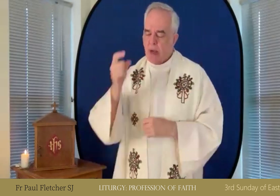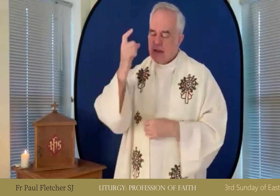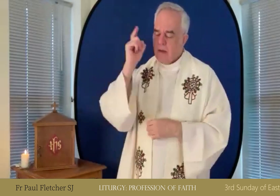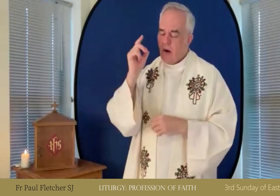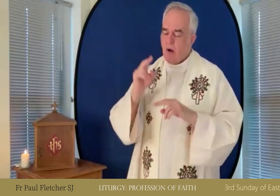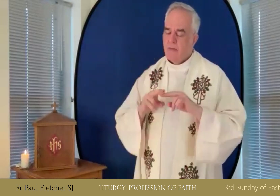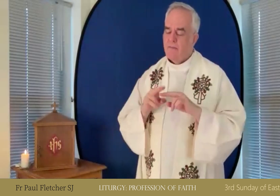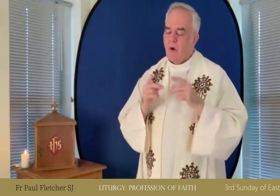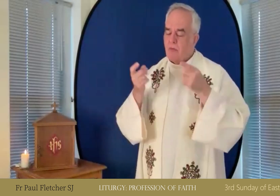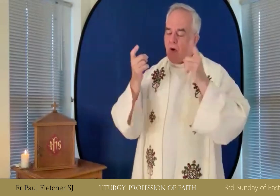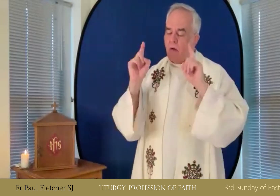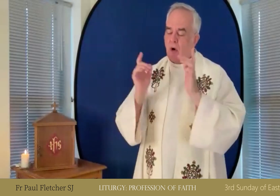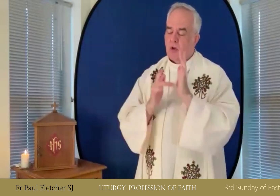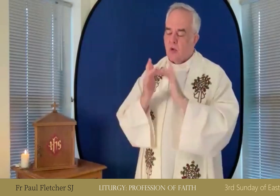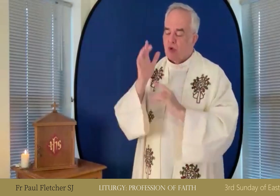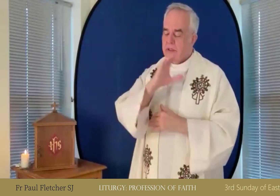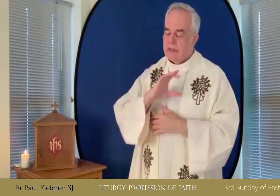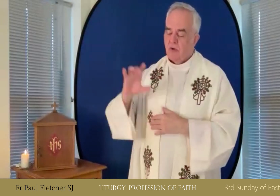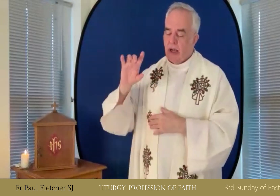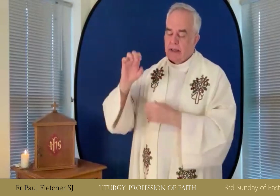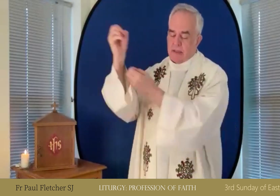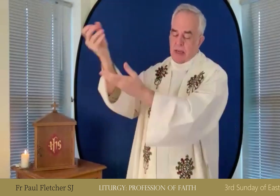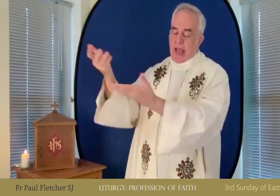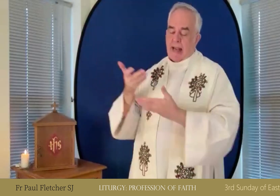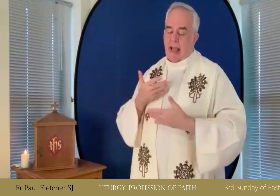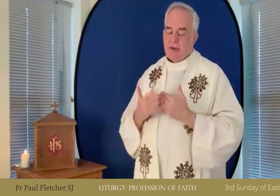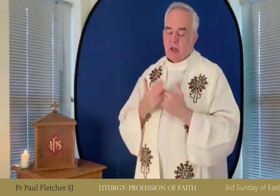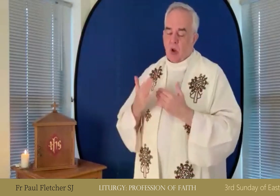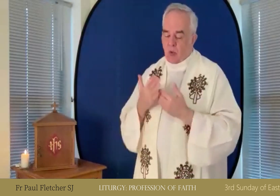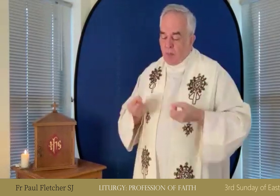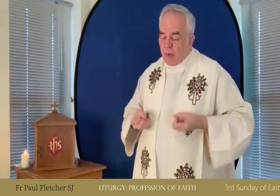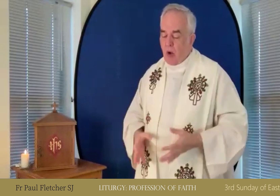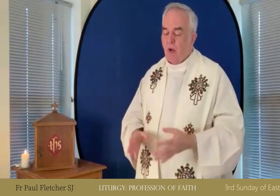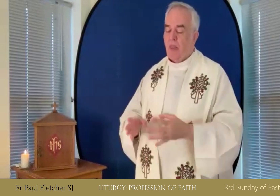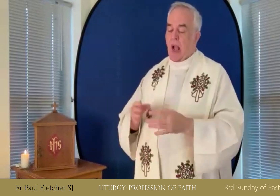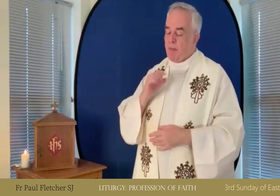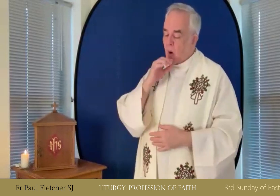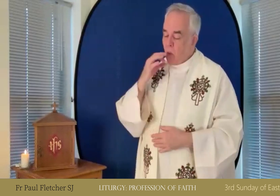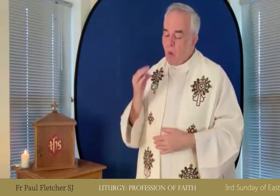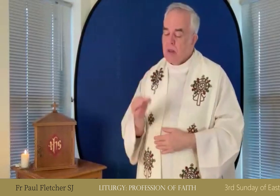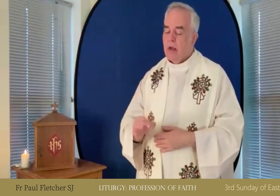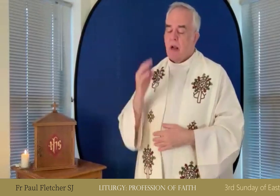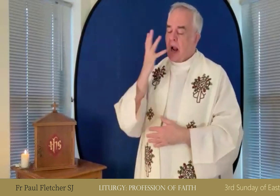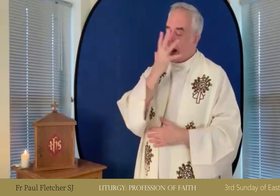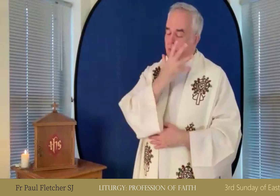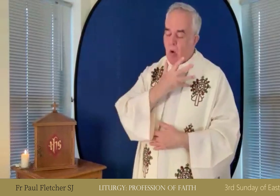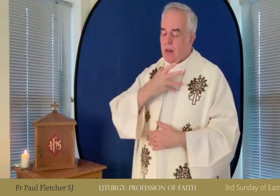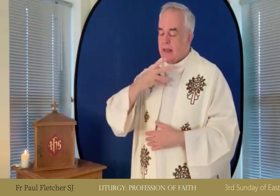Almighty God, Father of our Lord Jesus Christ, gave us new birth by water and the Holy